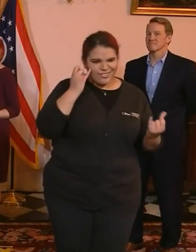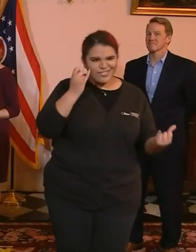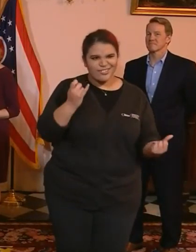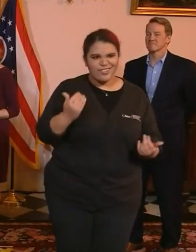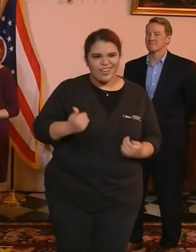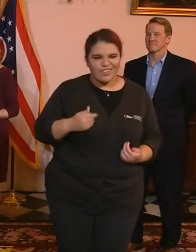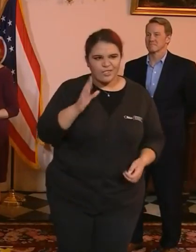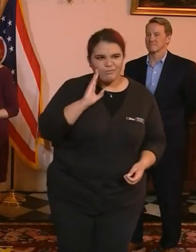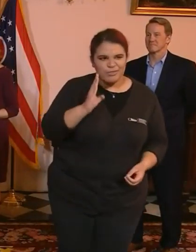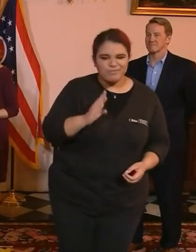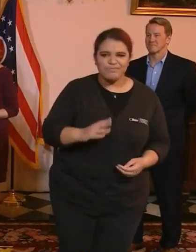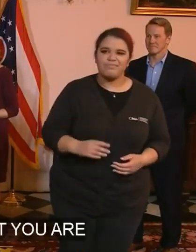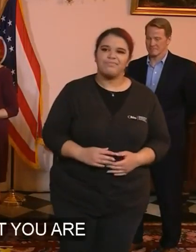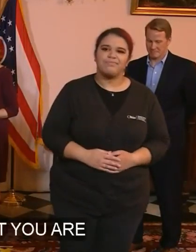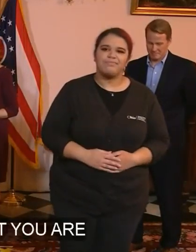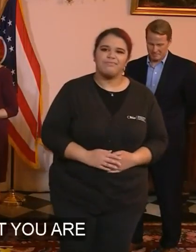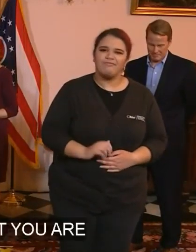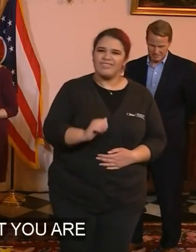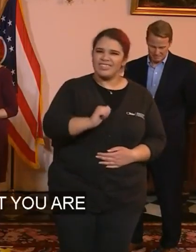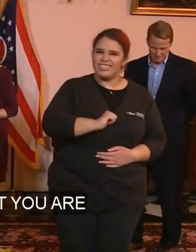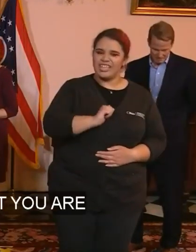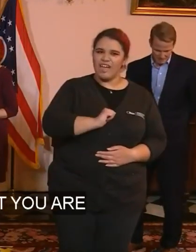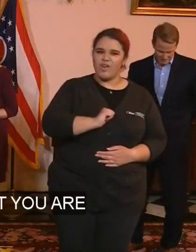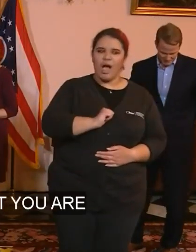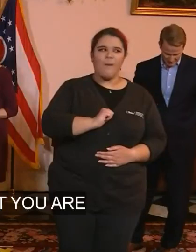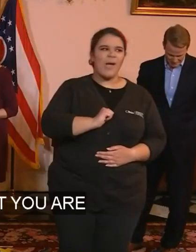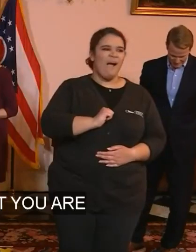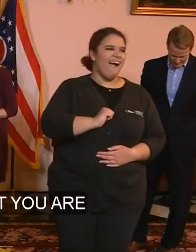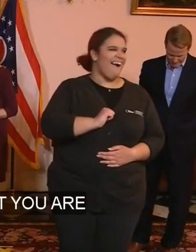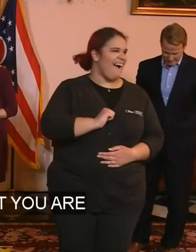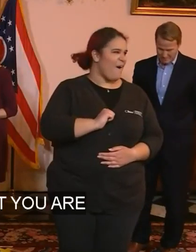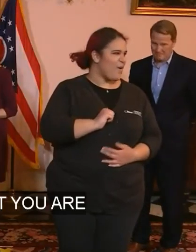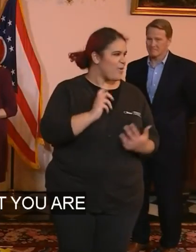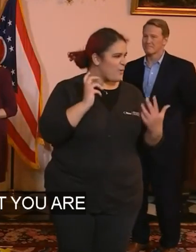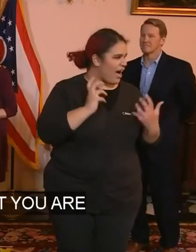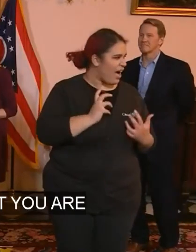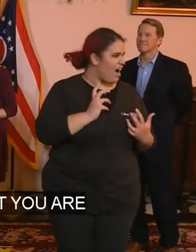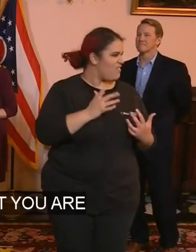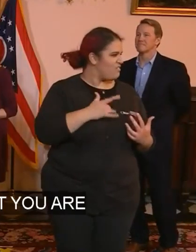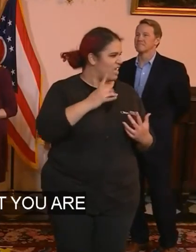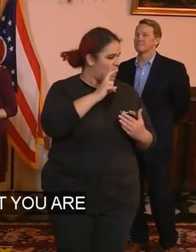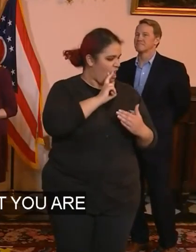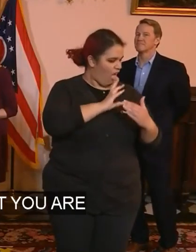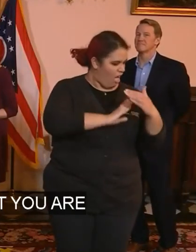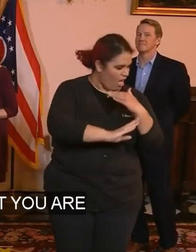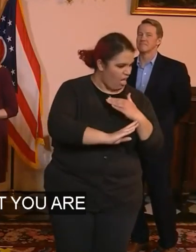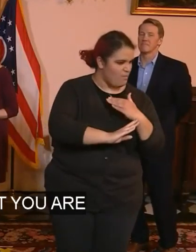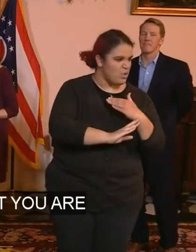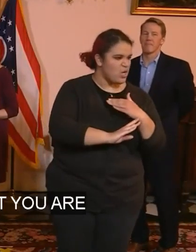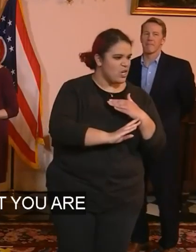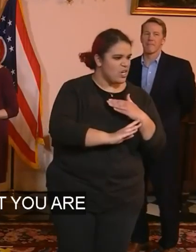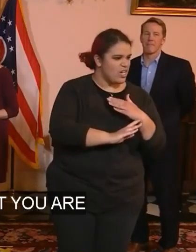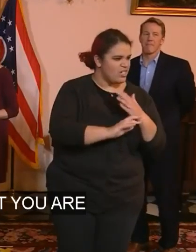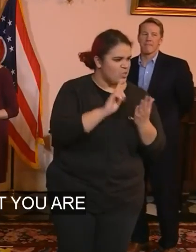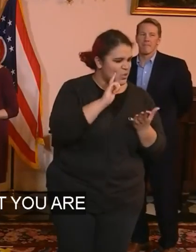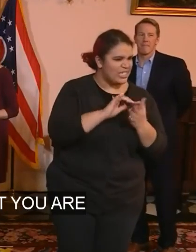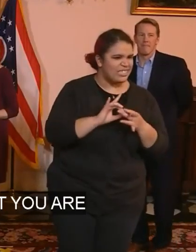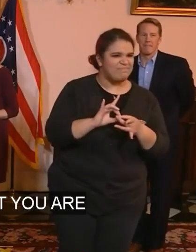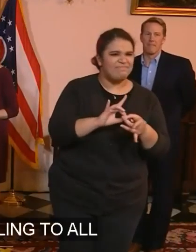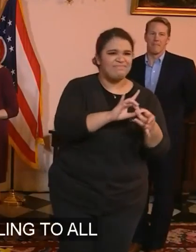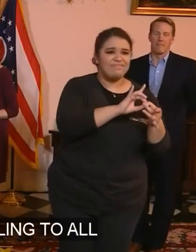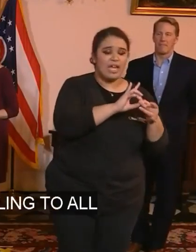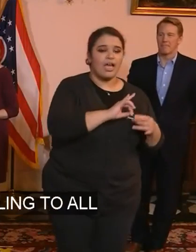extremely humbling to all of us. We see the unity of things and our interdependence. Geezers like me will